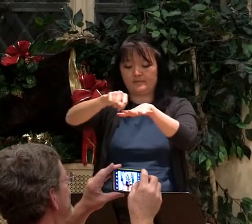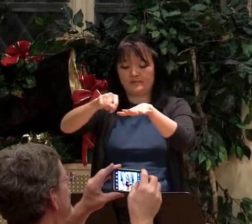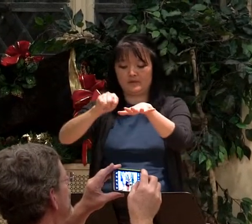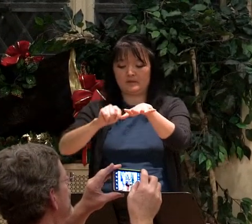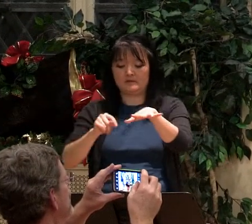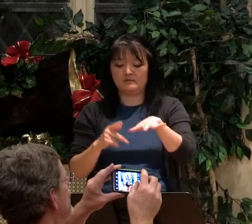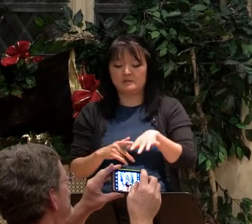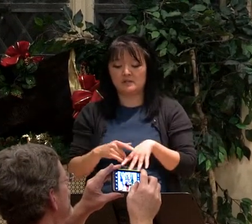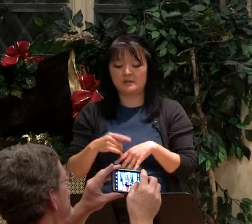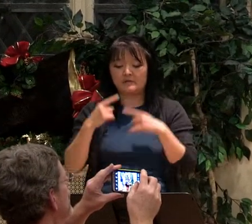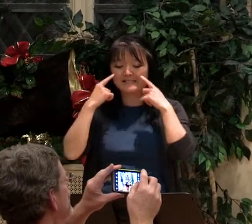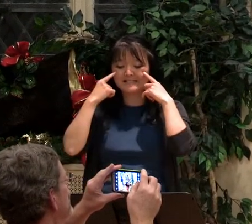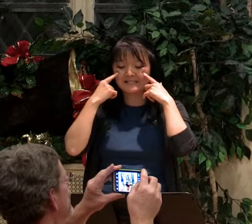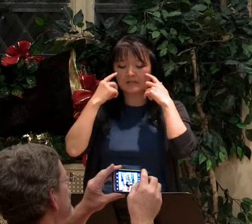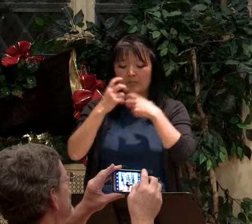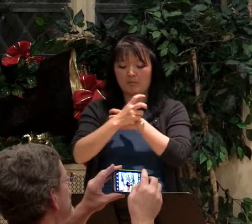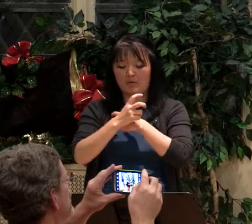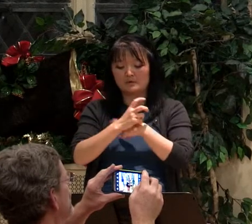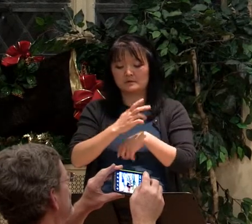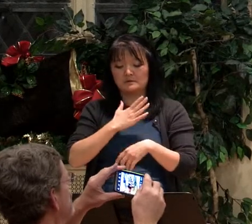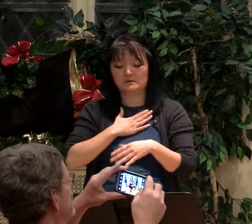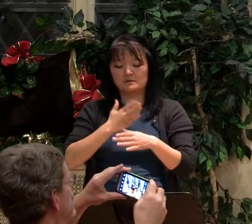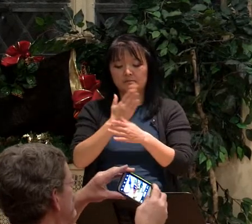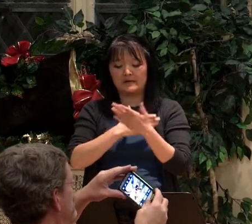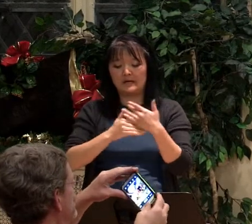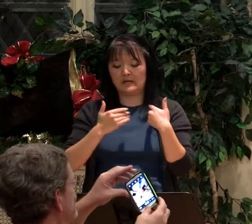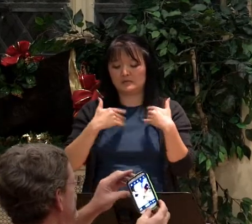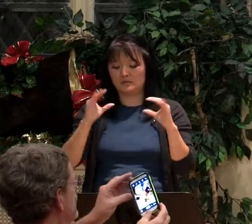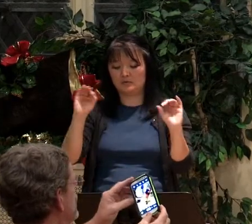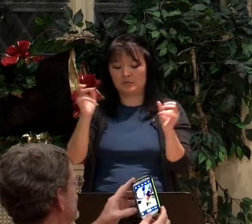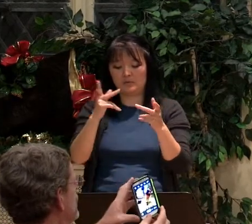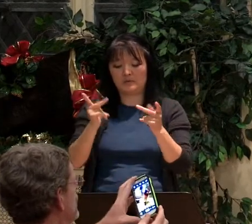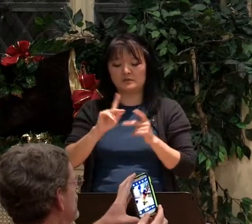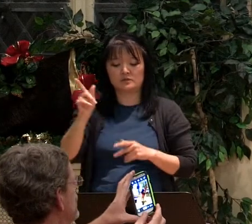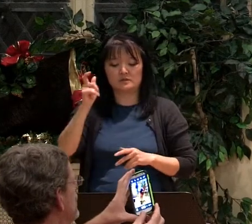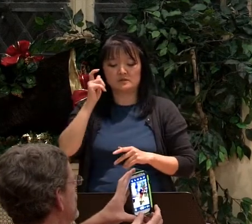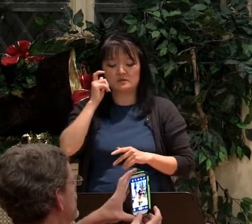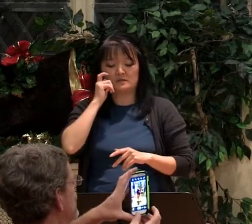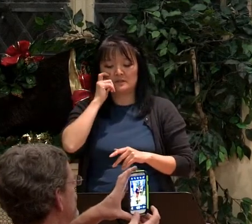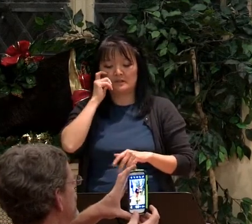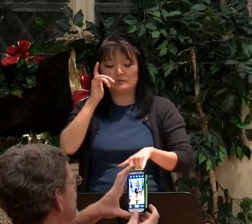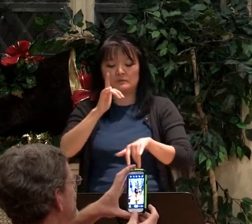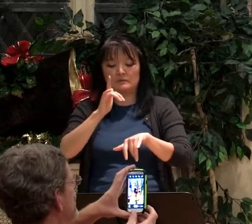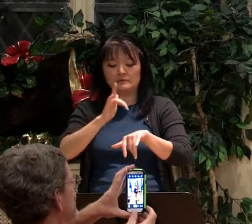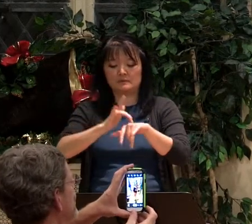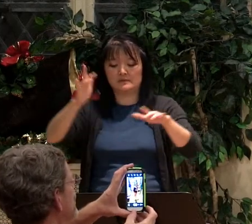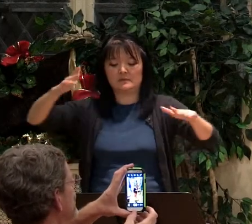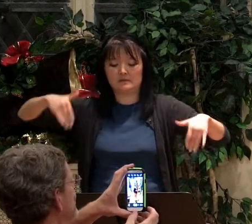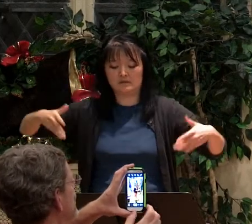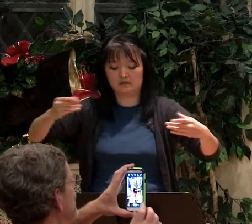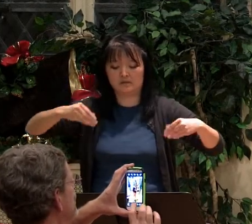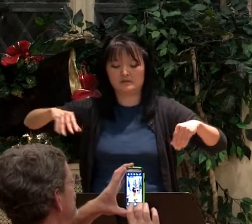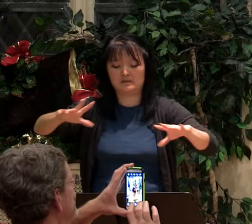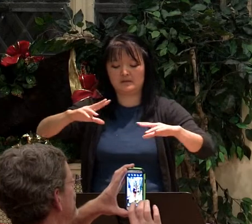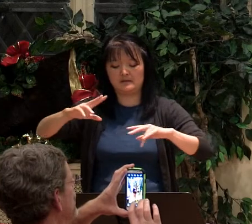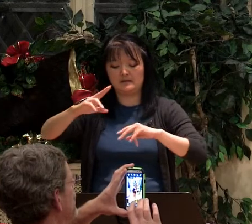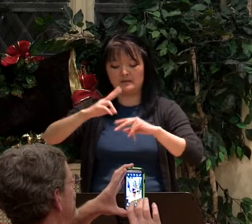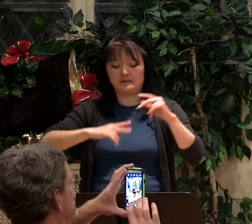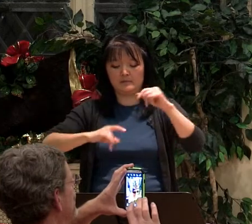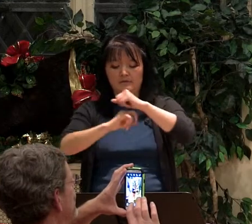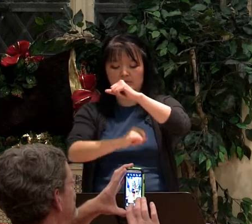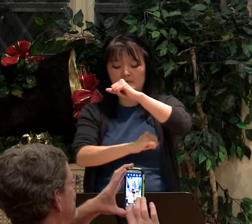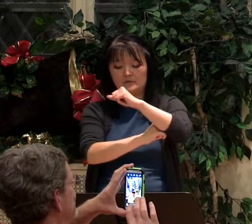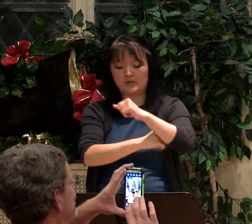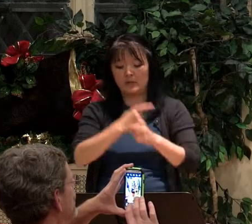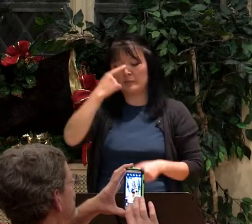of your cheekbones. My hands were homeless, and your skin was untouched land. I built a foundation on the bridge